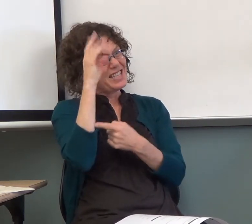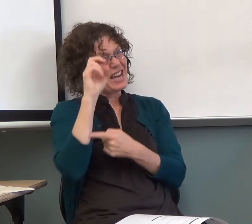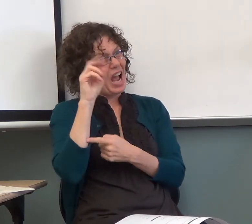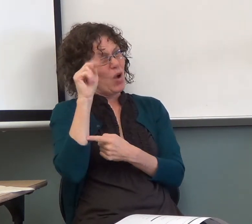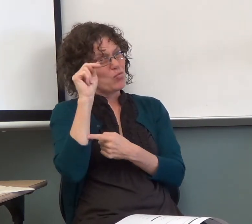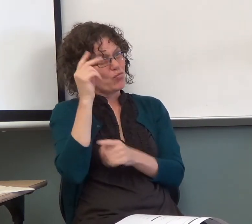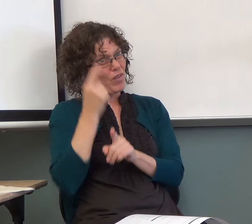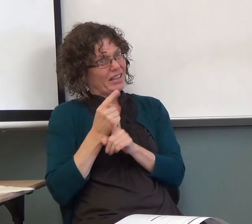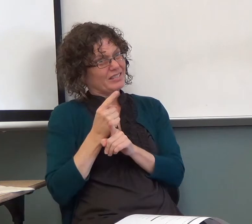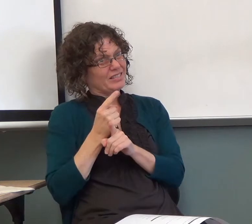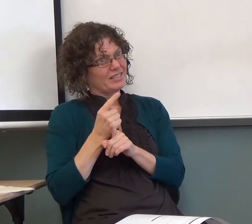thing. It is a thing.